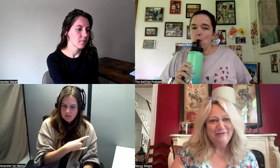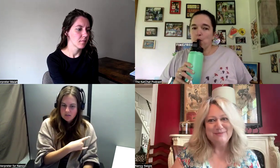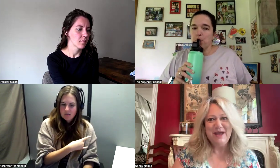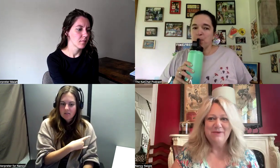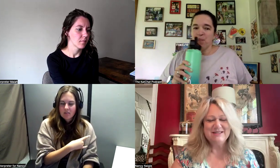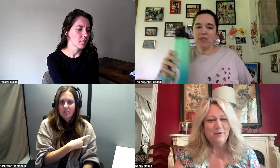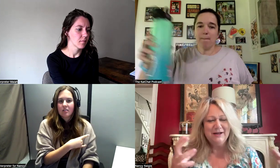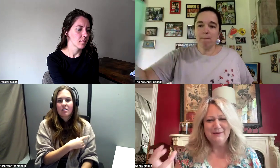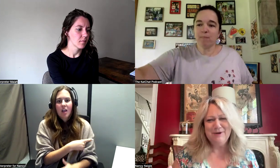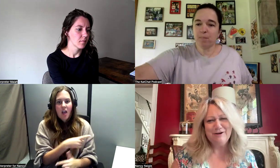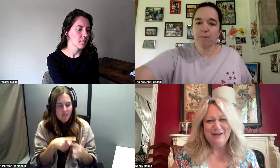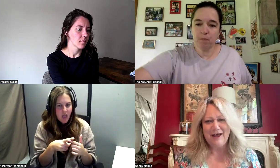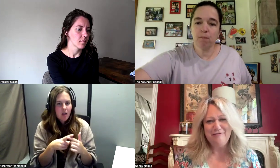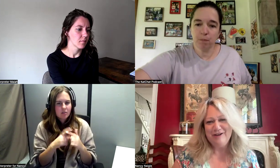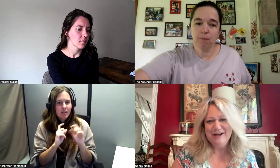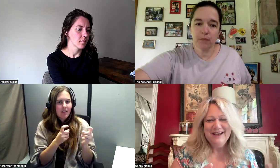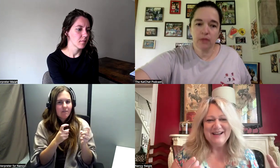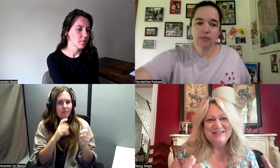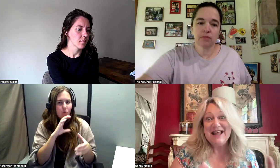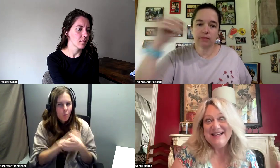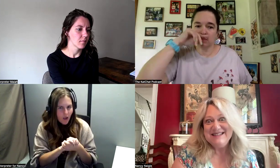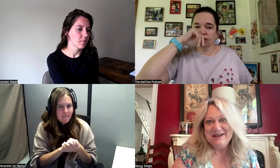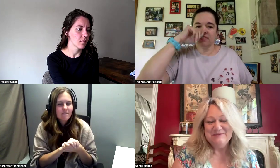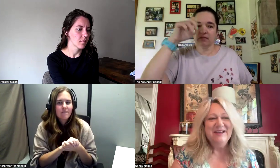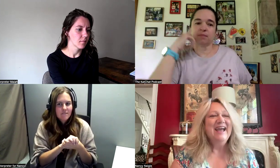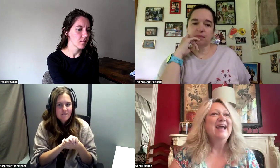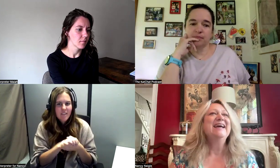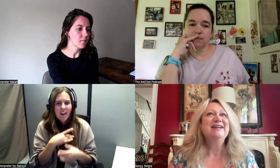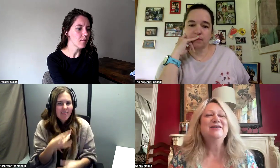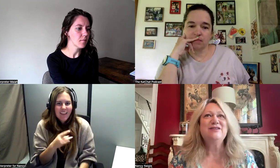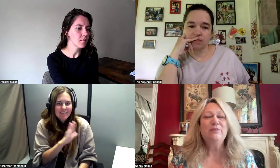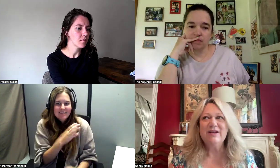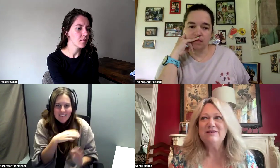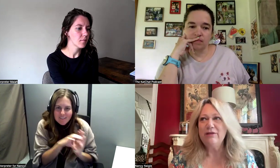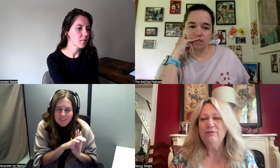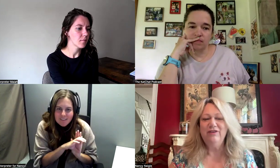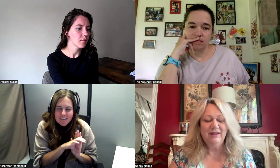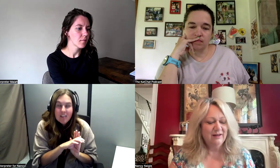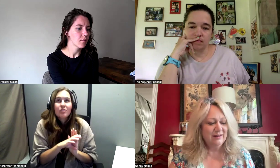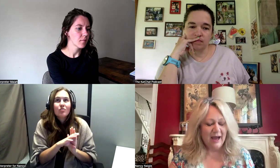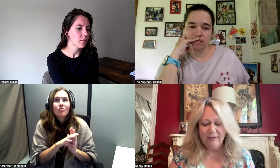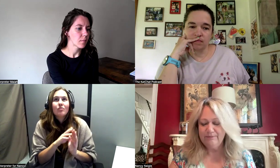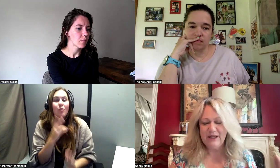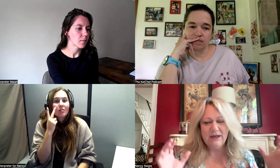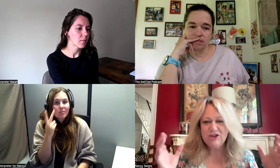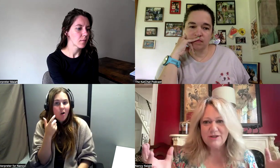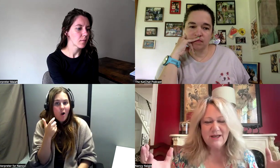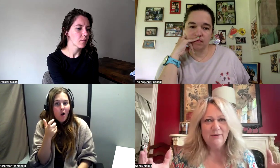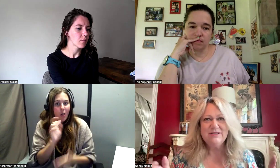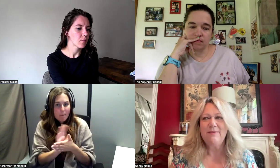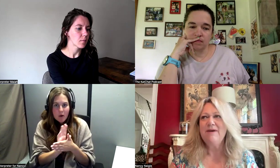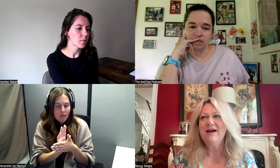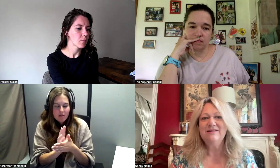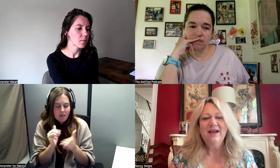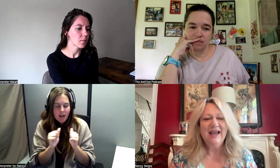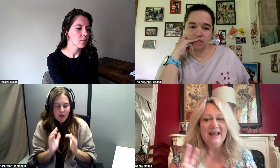wife as a pet, because I wanted it to be bigger than life, and I just liked him. And so when I saw the movie, the guy played him just like he was